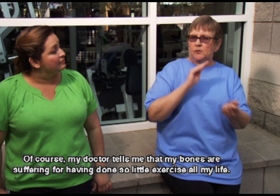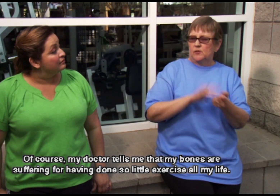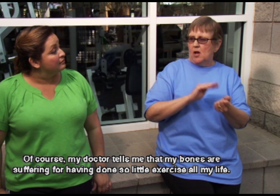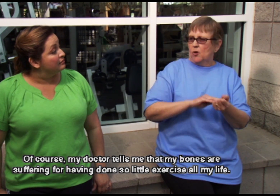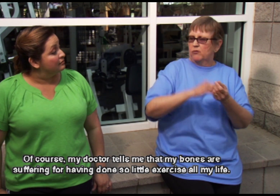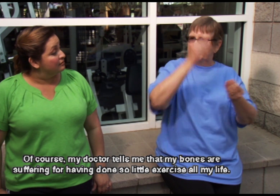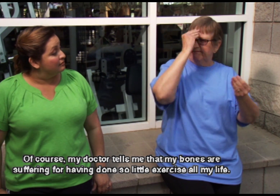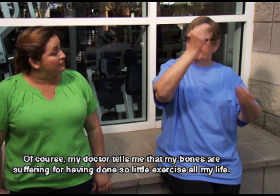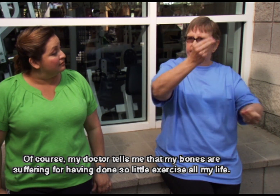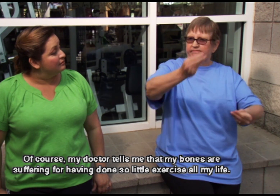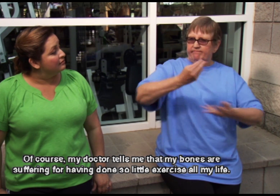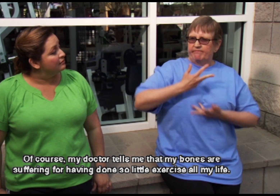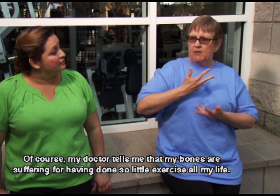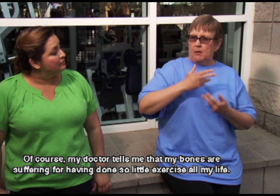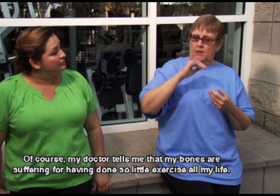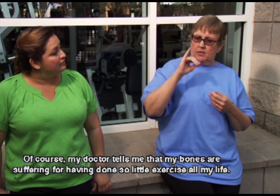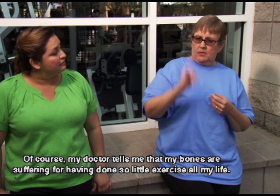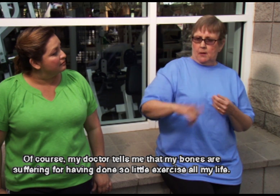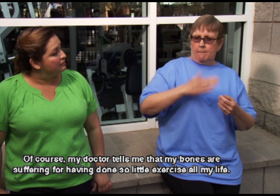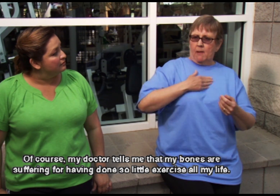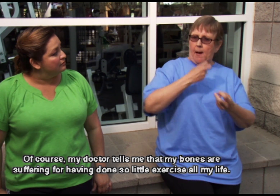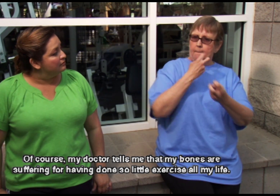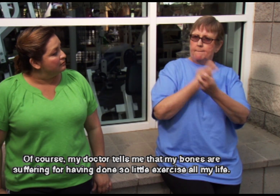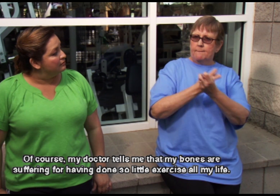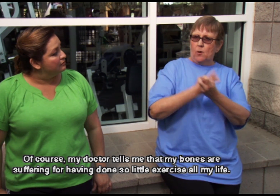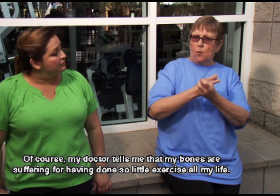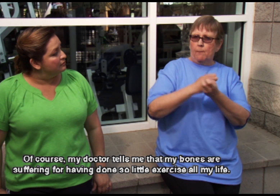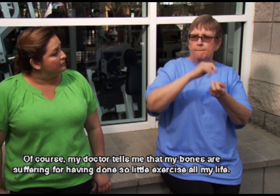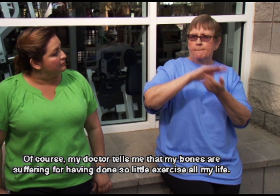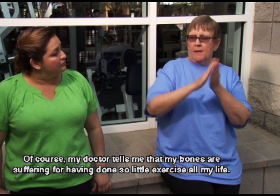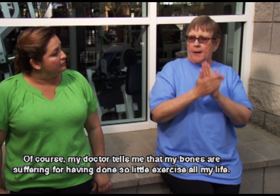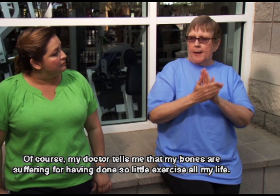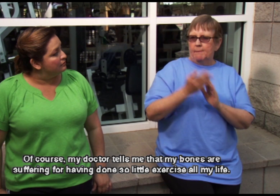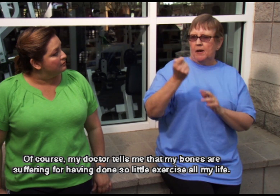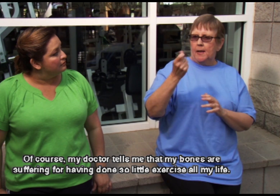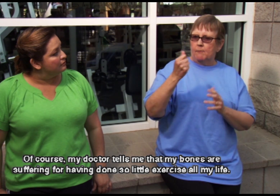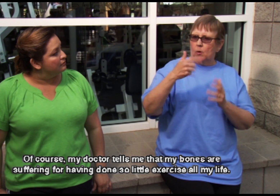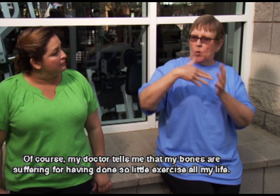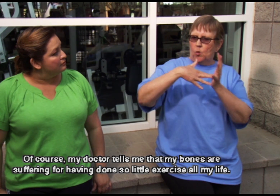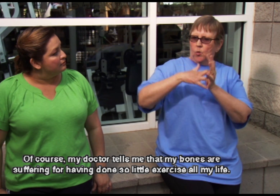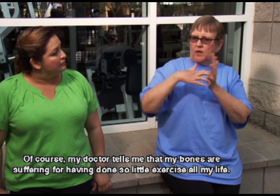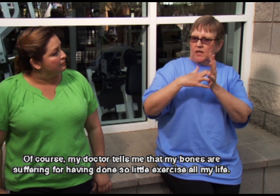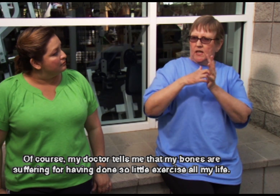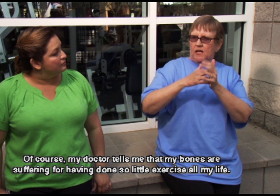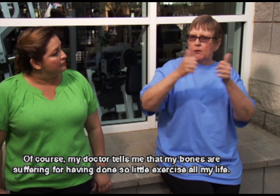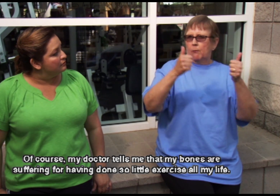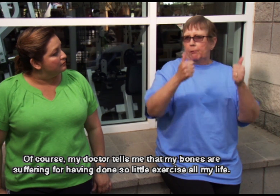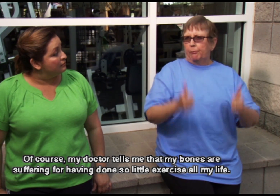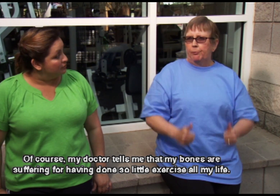Of course, my doctor tells me that my bones are suffering for having done so little exercise all my life.